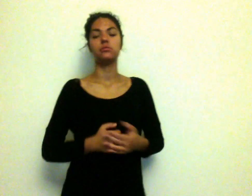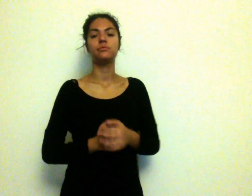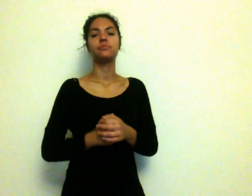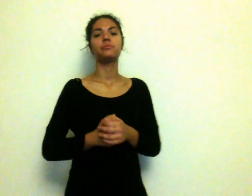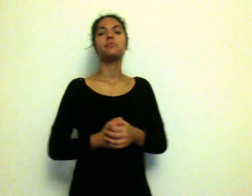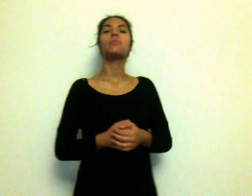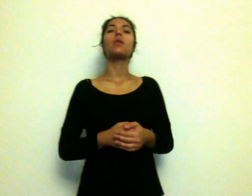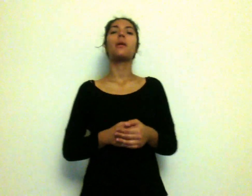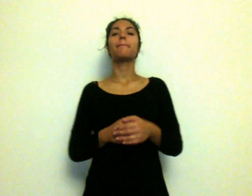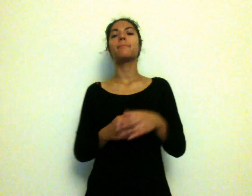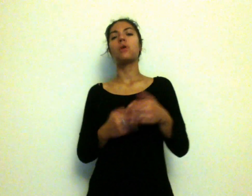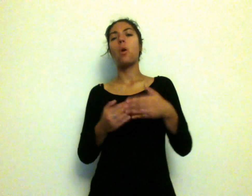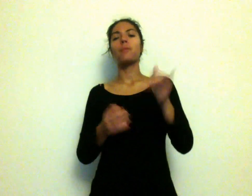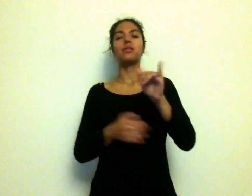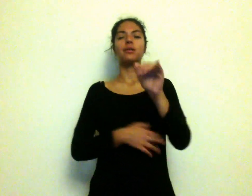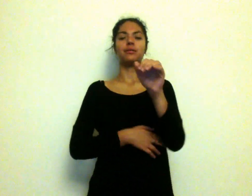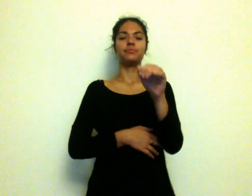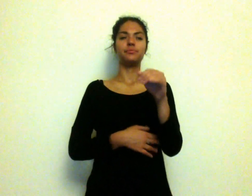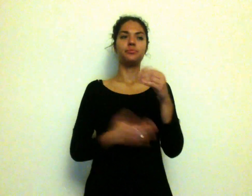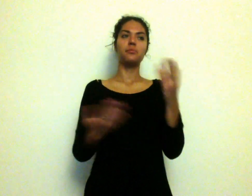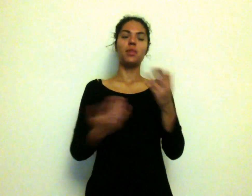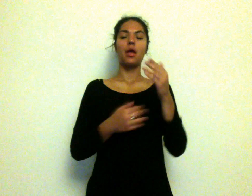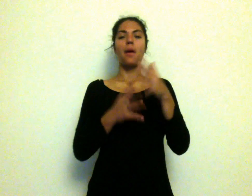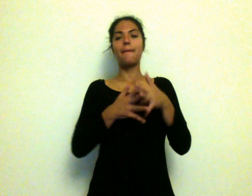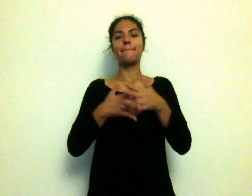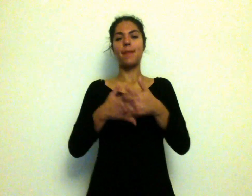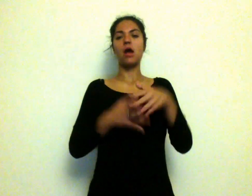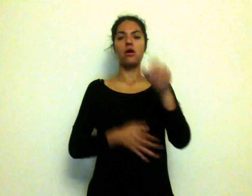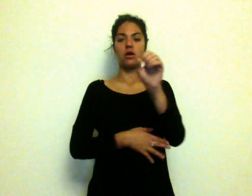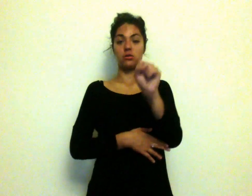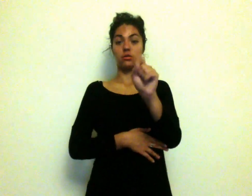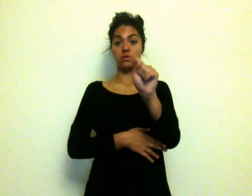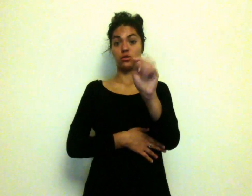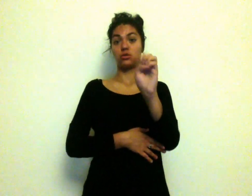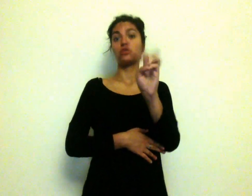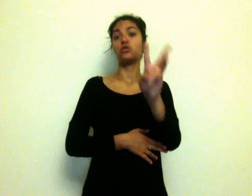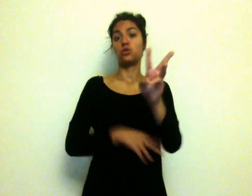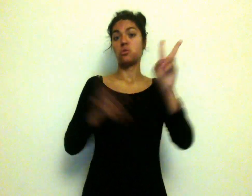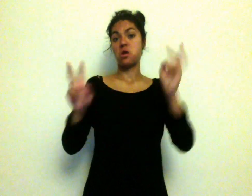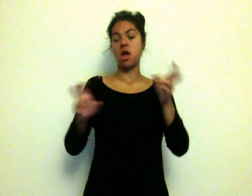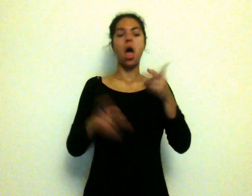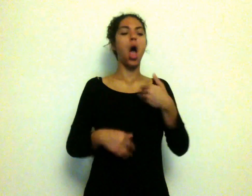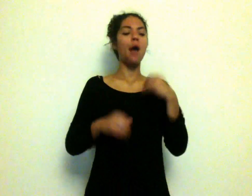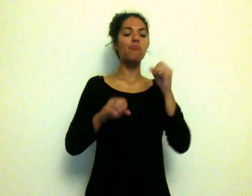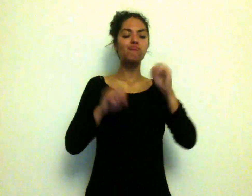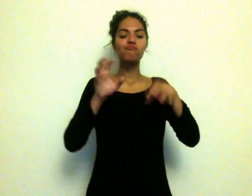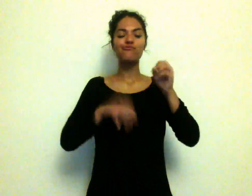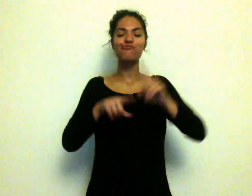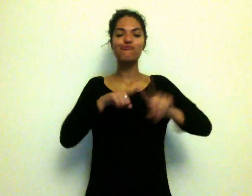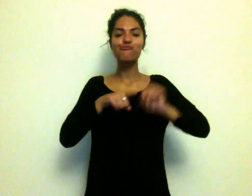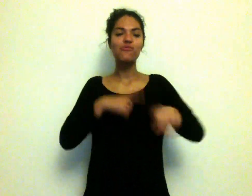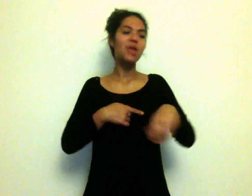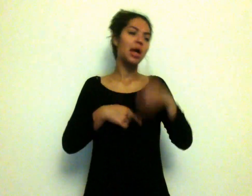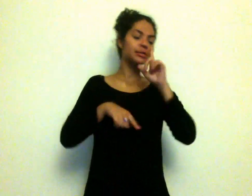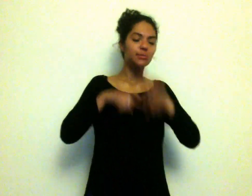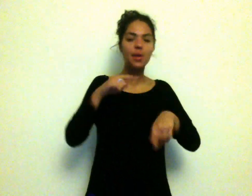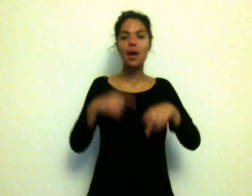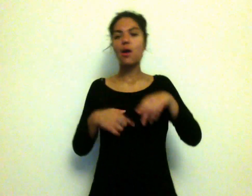and a turnip and the meat, all of that in the sauce, and each ingredient retains its own flavor, says the illustrator, and America's like a